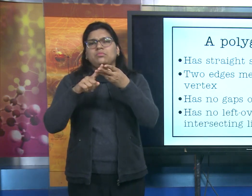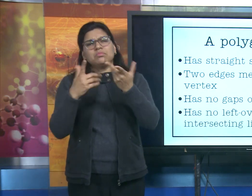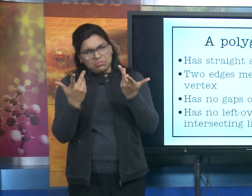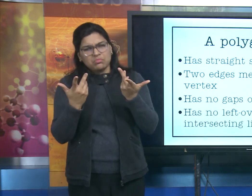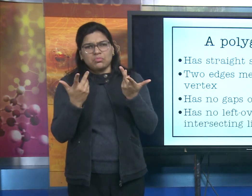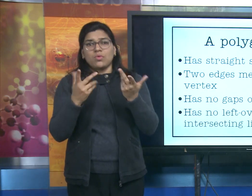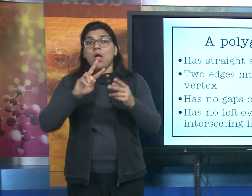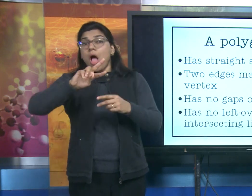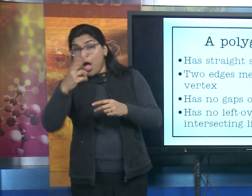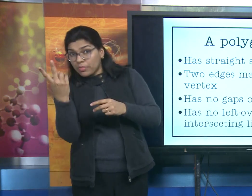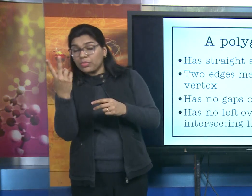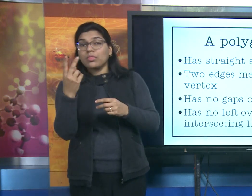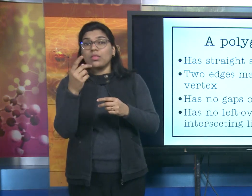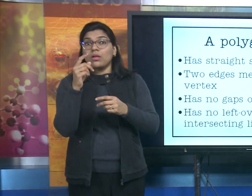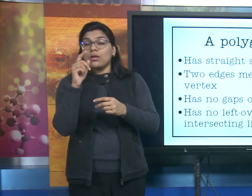can be called as edges.